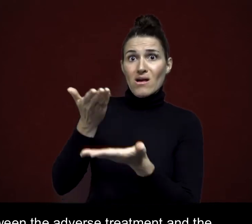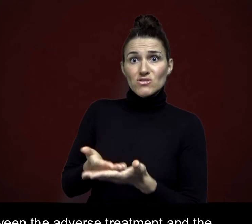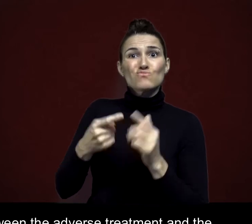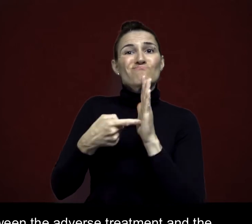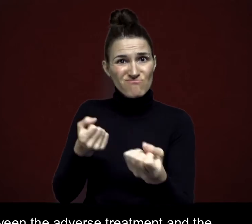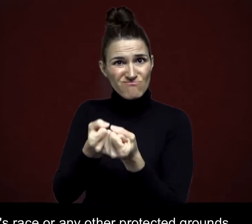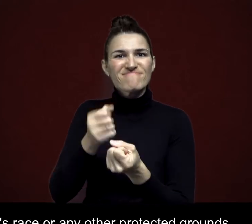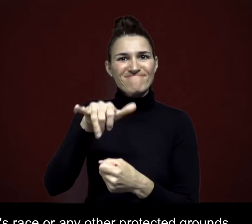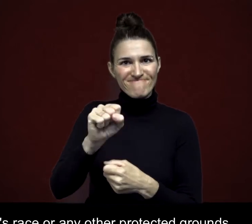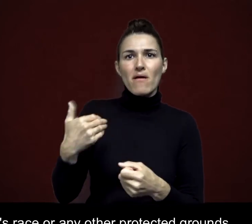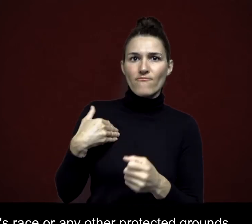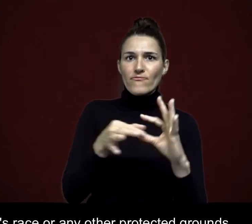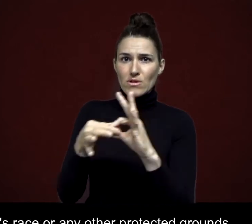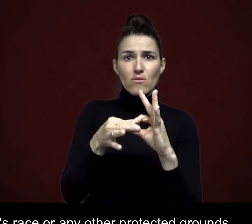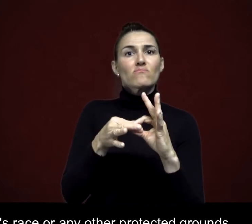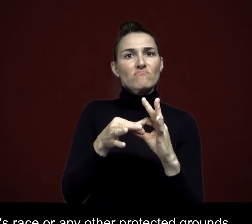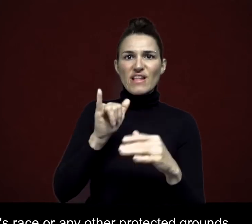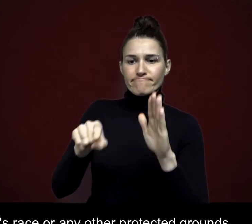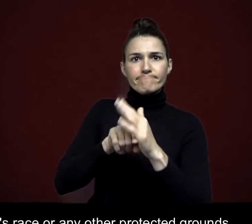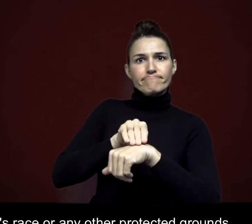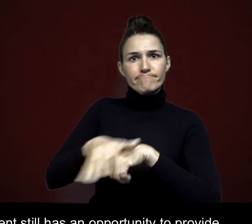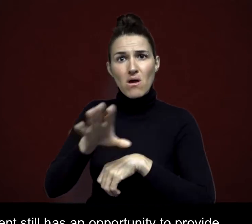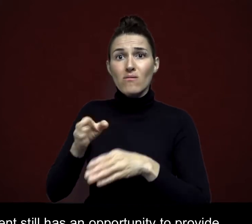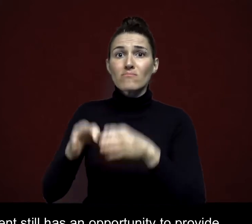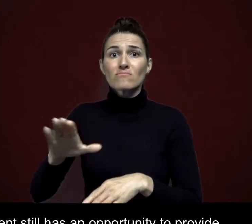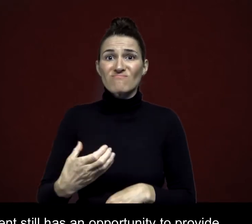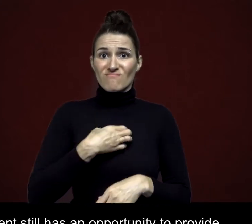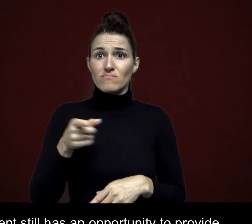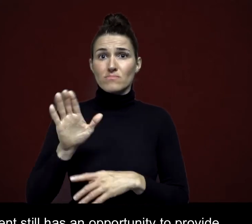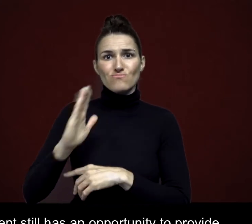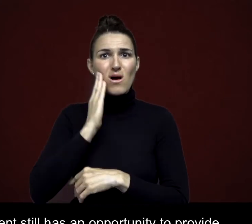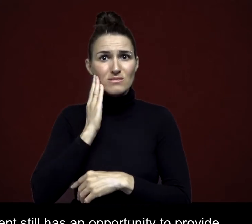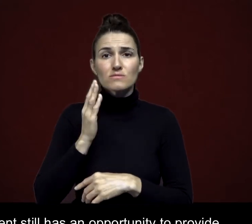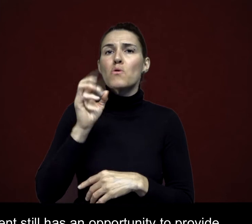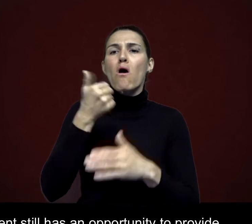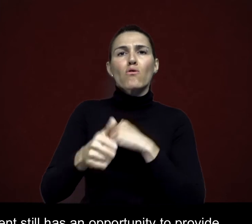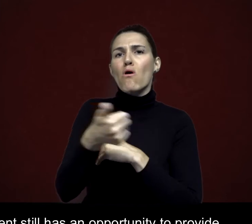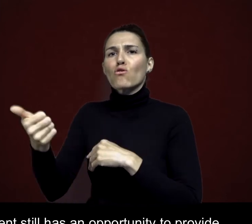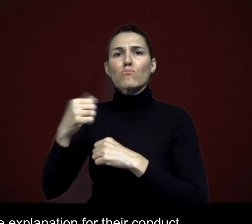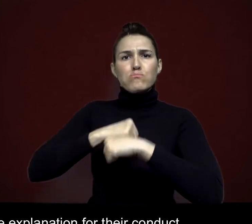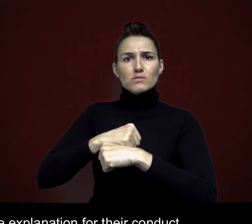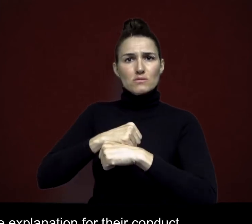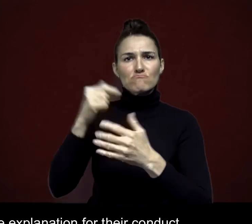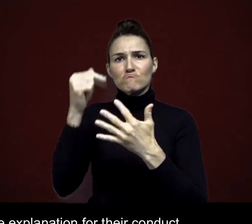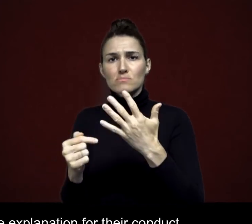treatment and the complainant's race or any other protected grounds, the respondent still has an opportunity to provide a reasonable explanation for their